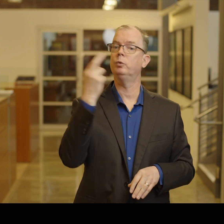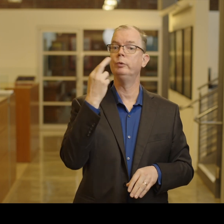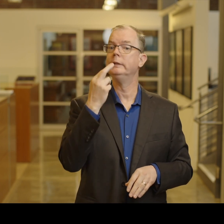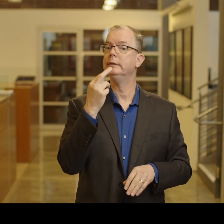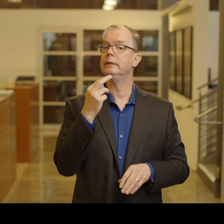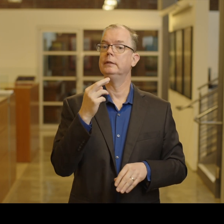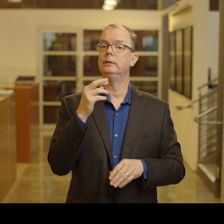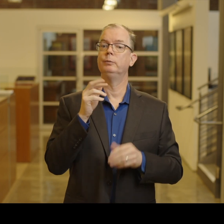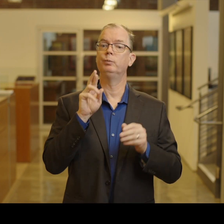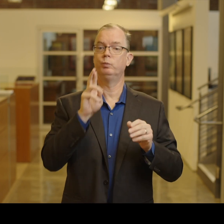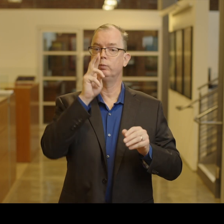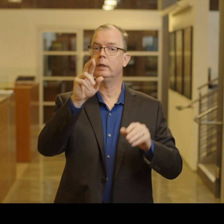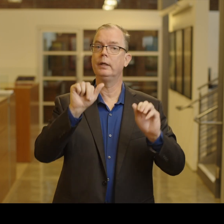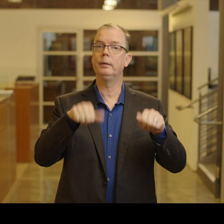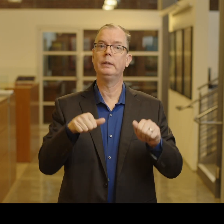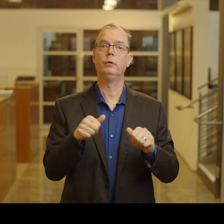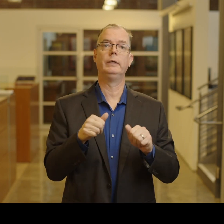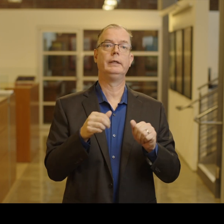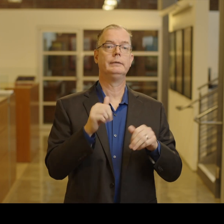employed.